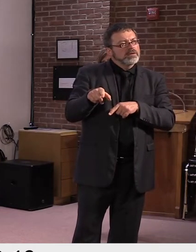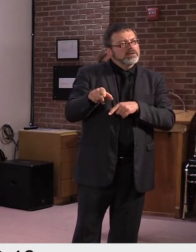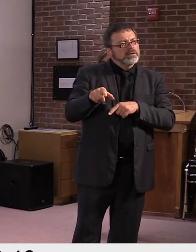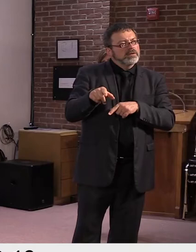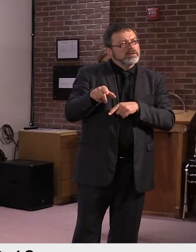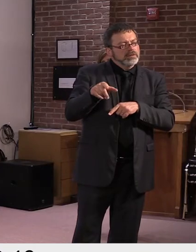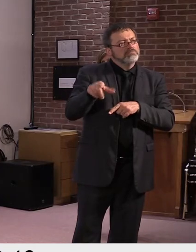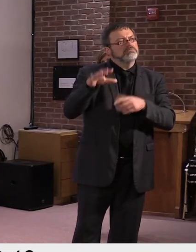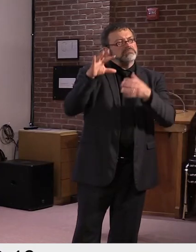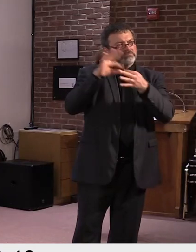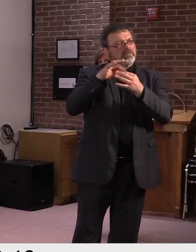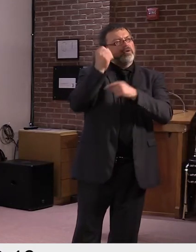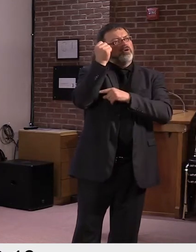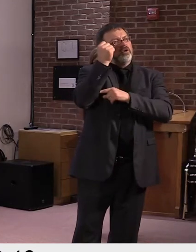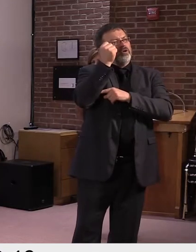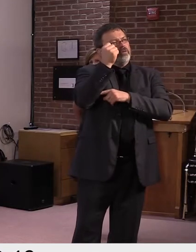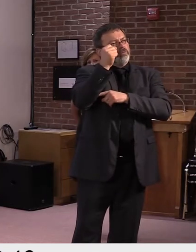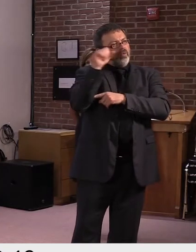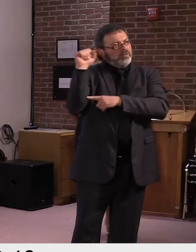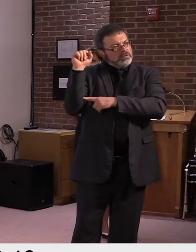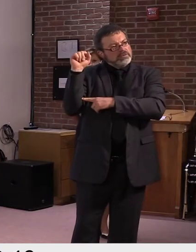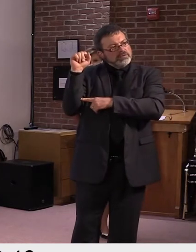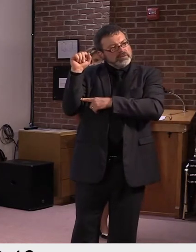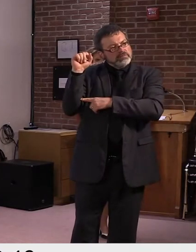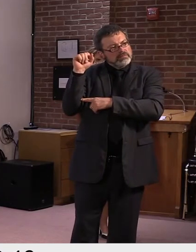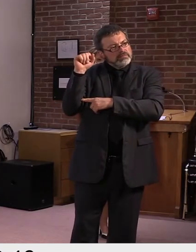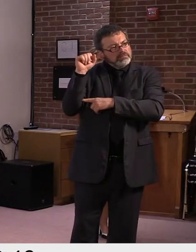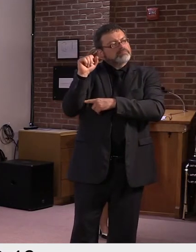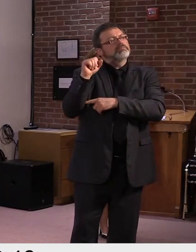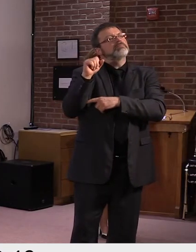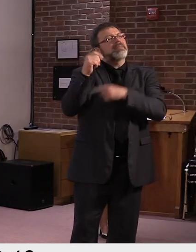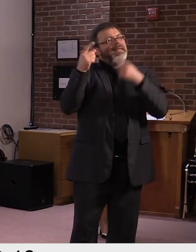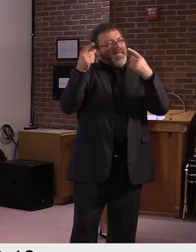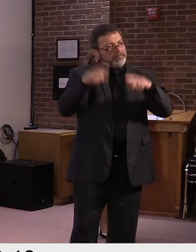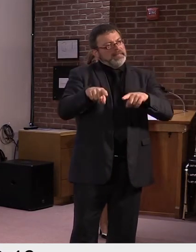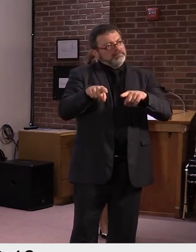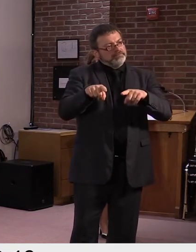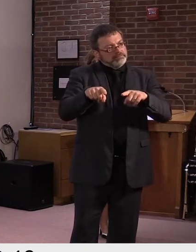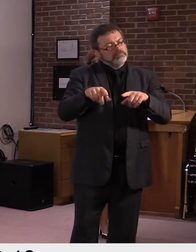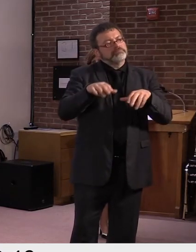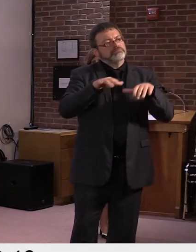that said, among other things, no cops, defund the police,